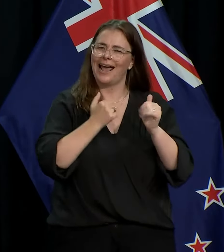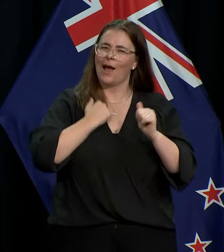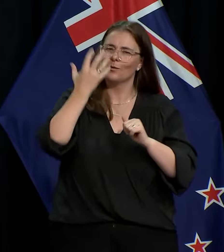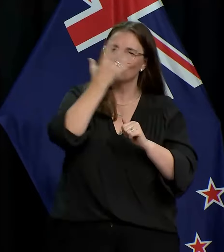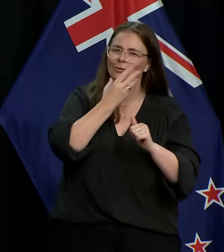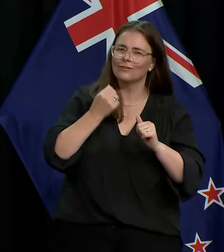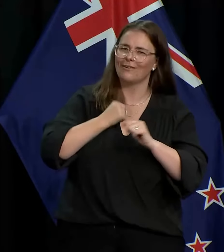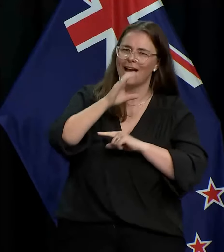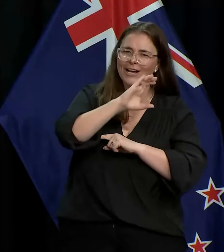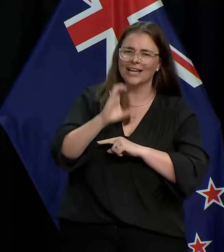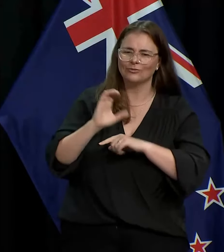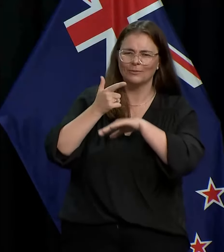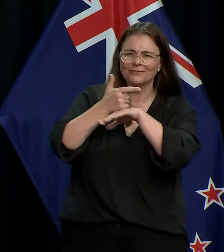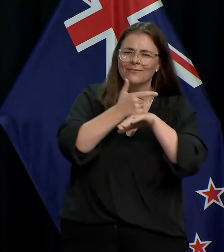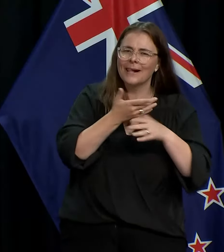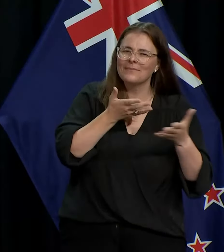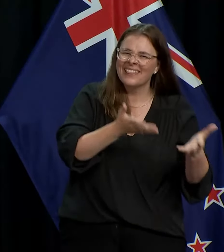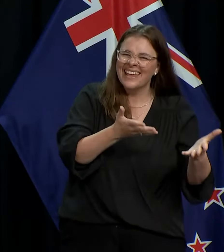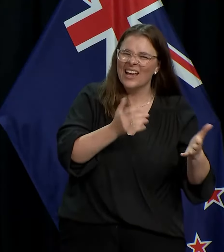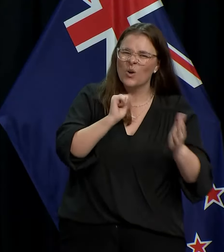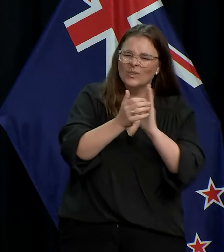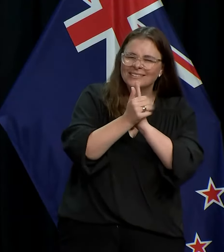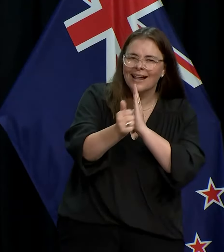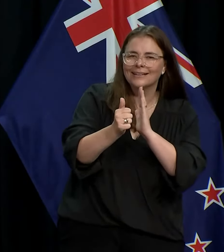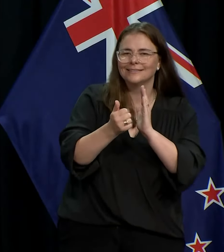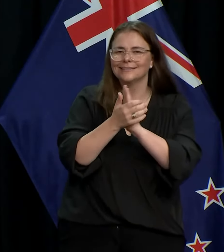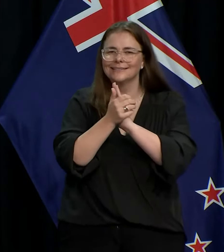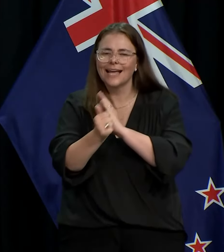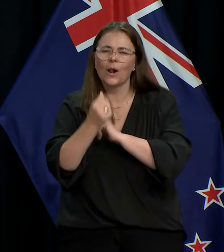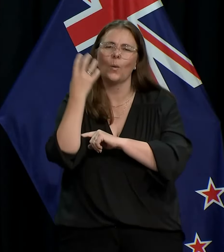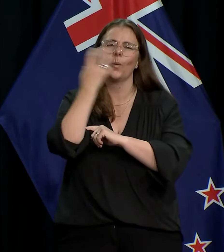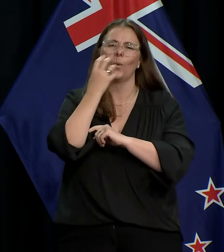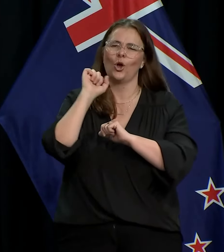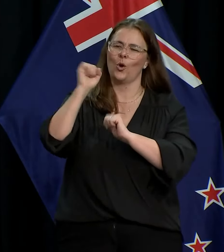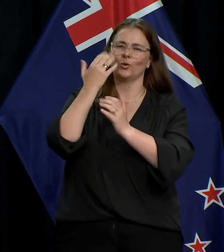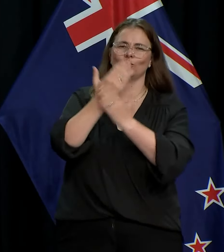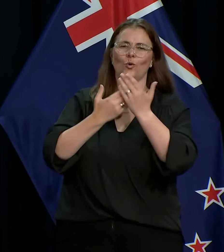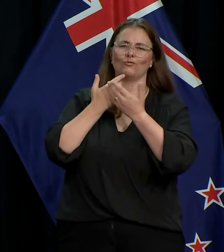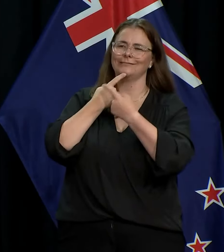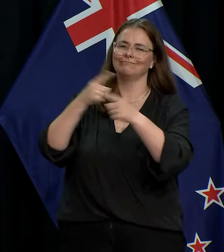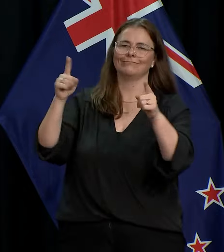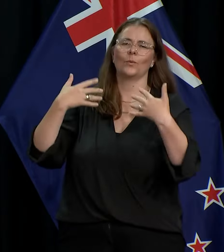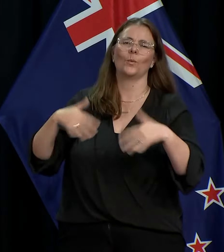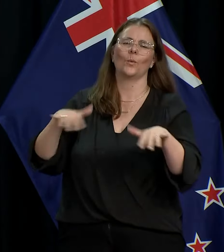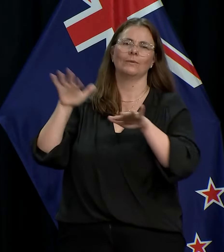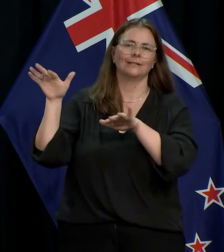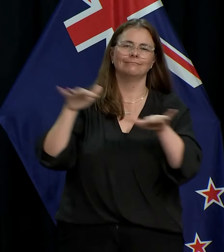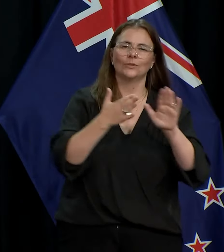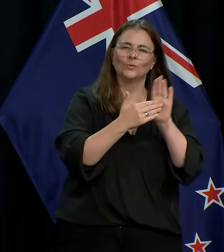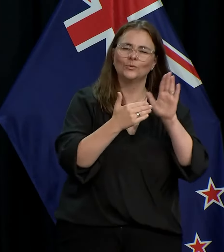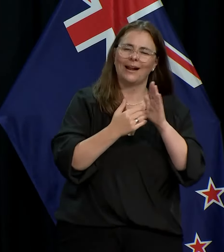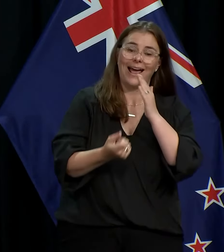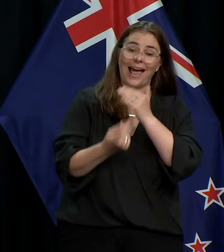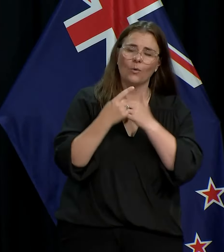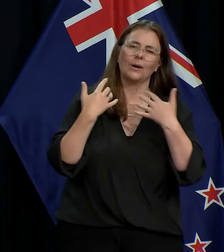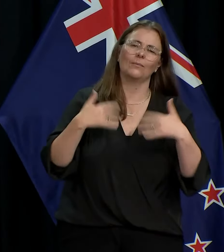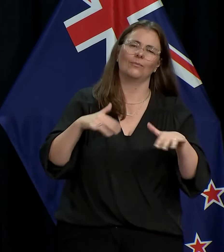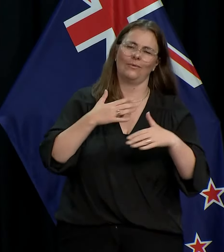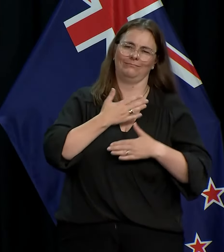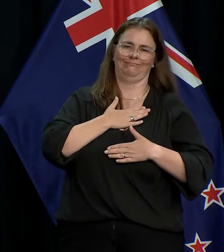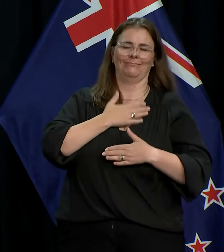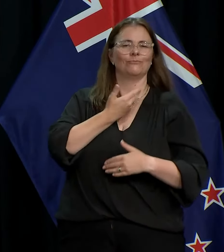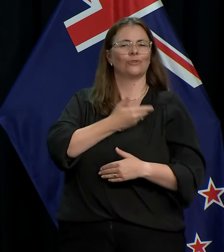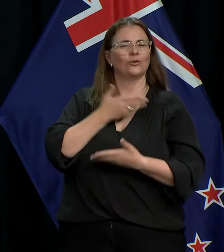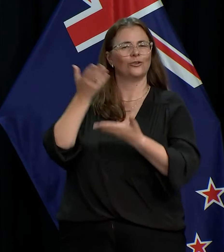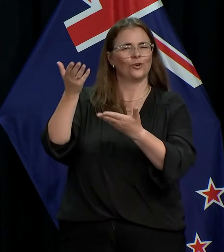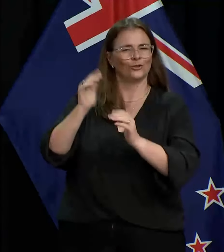beautiful our country is with her talent, her skills and her storytelling. It's a phenomenal outcome and I know we're all very proud of